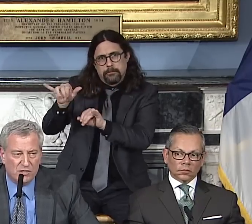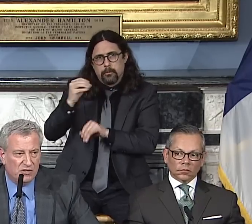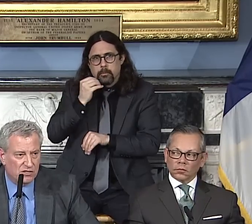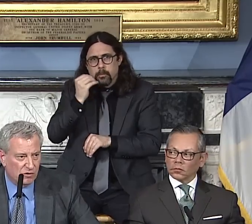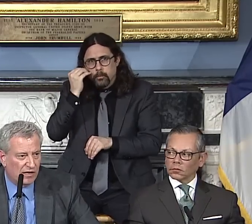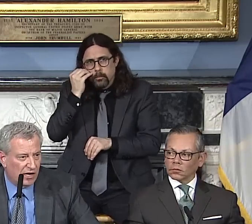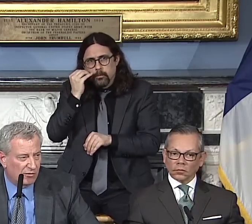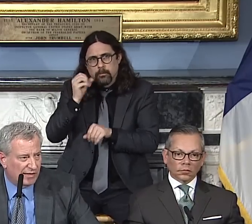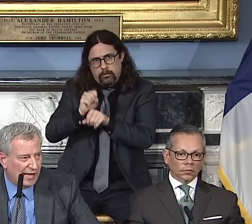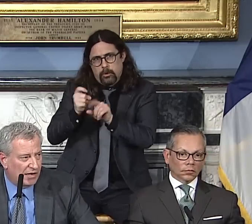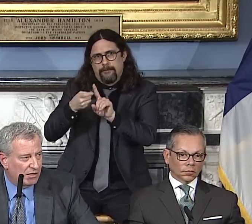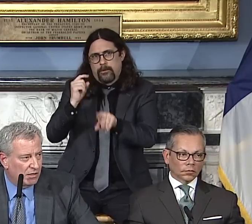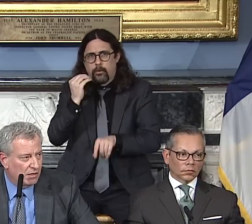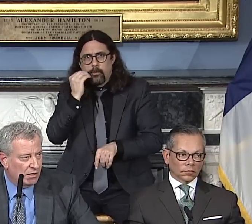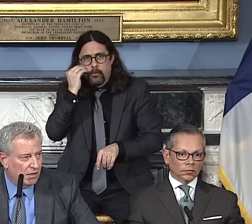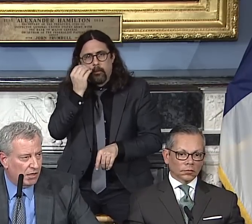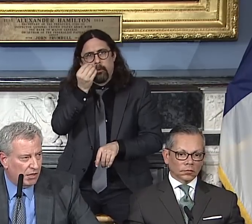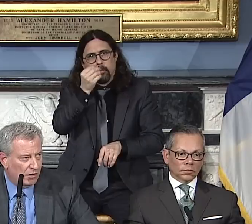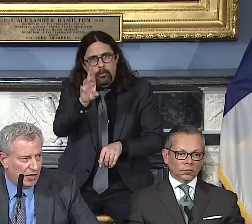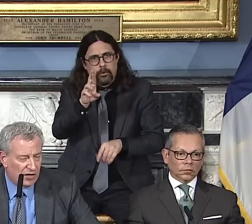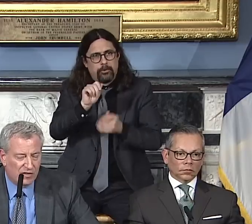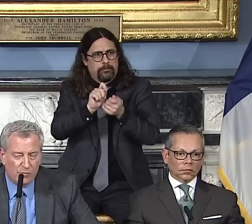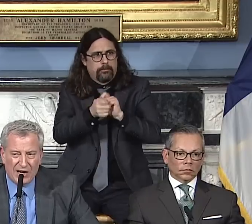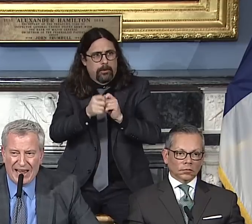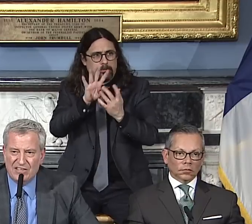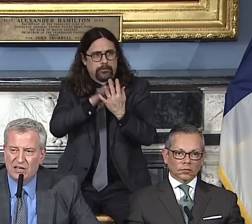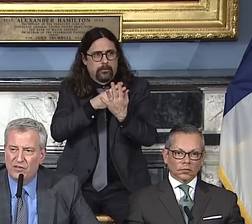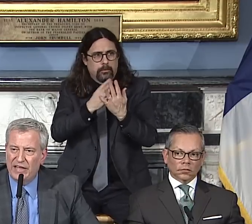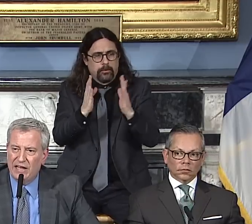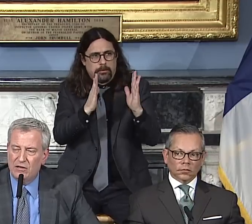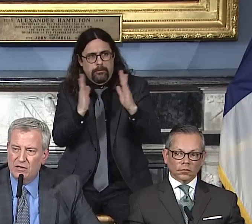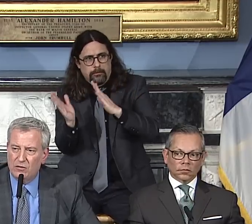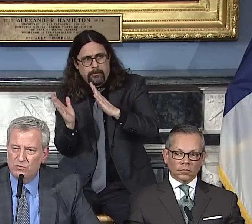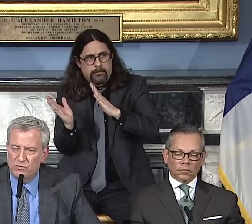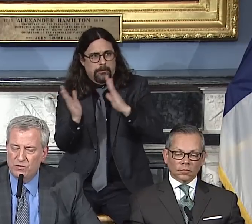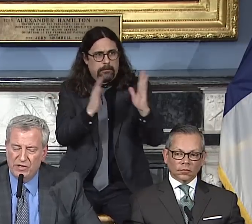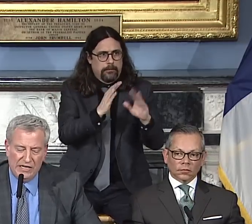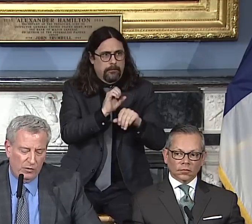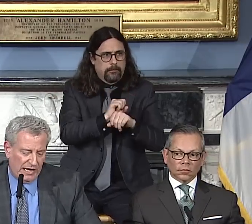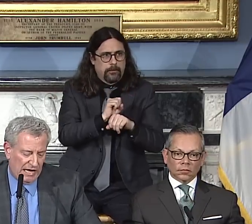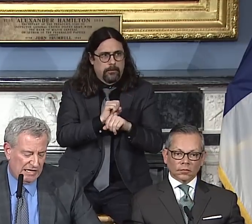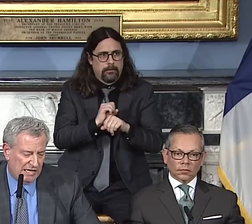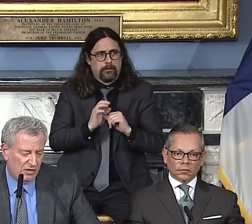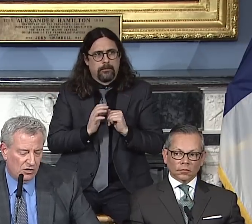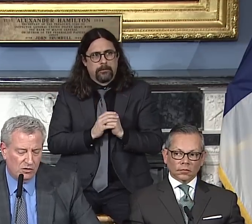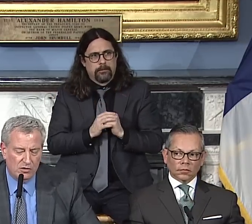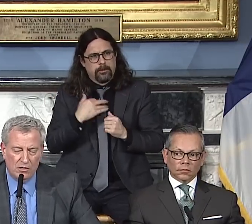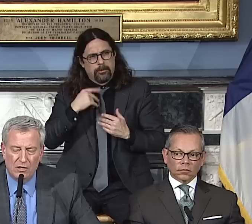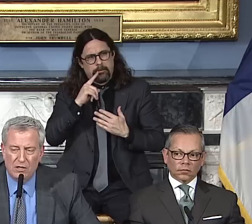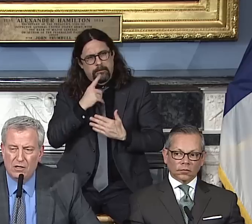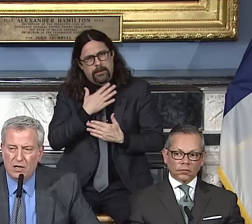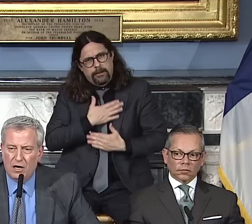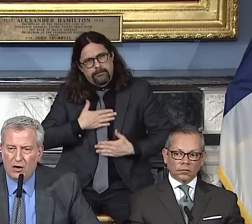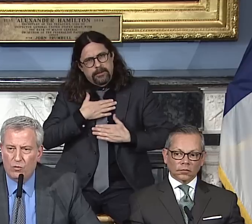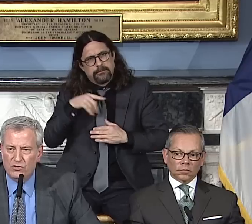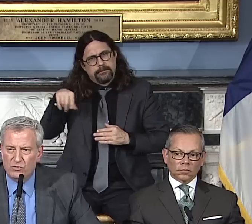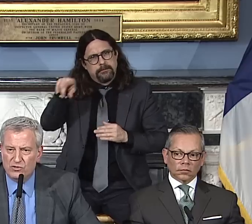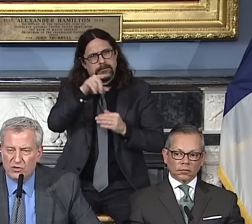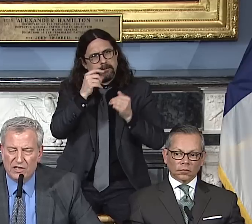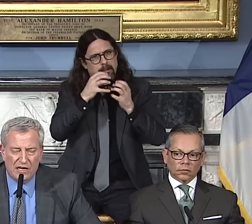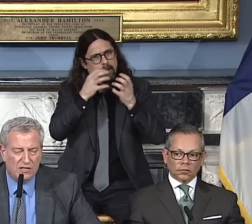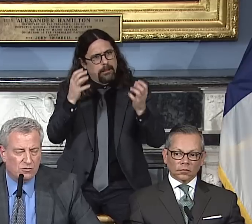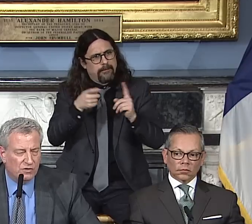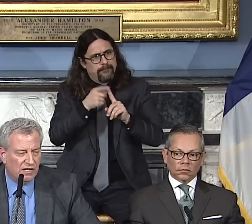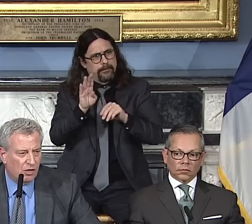that business community is really honoring that. A lot of them are acting on that. The meeting we had here, which